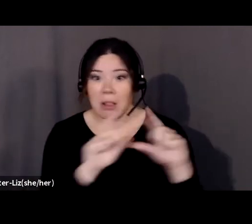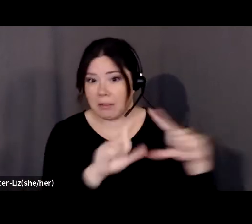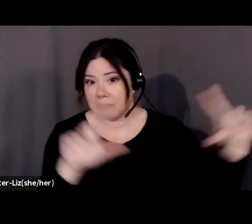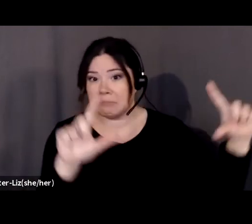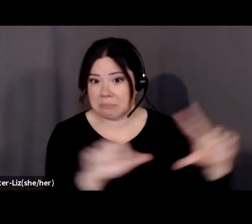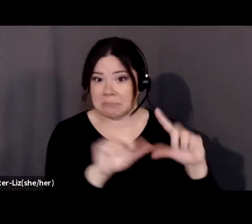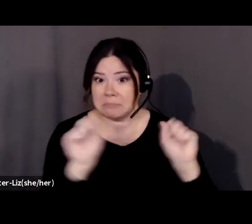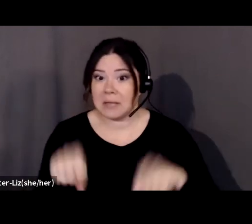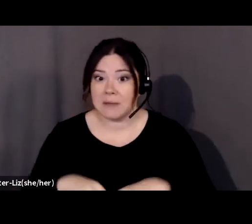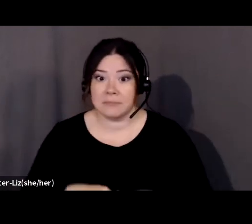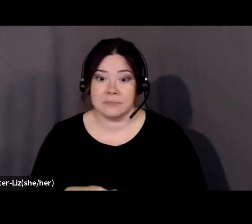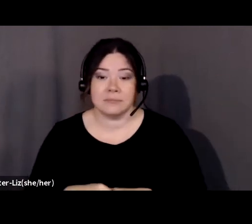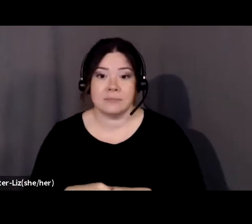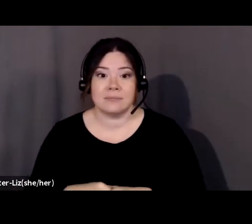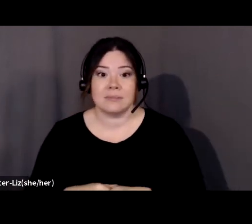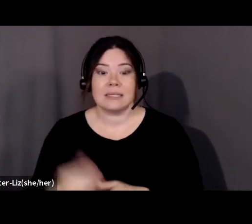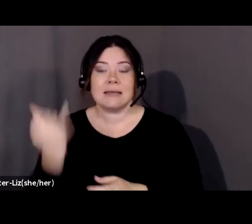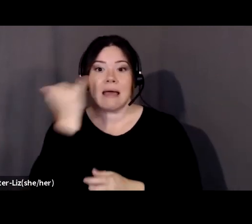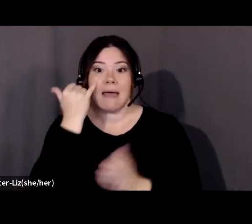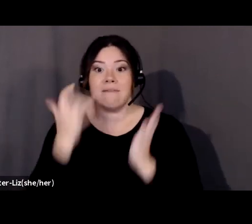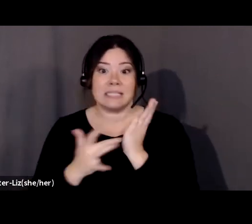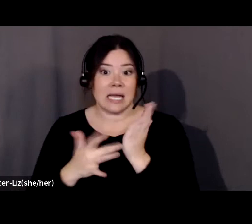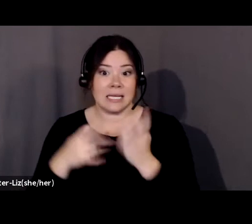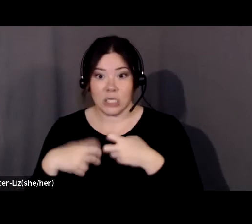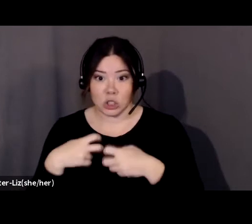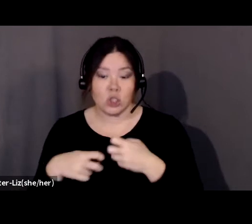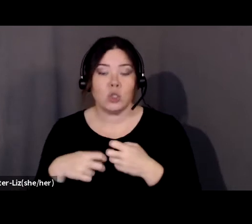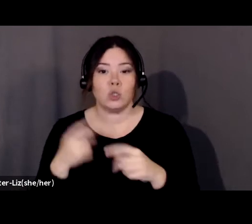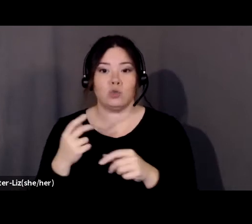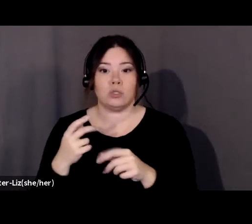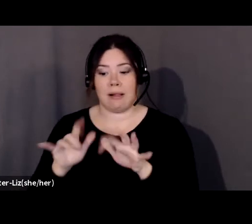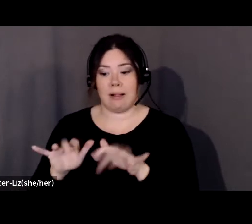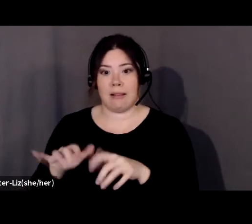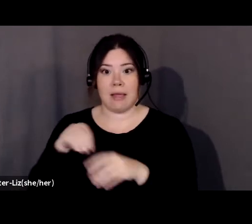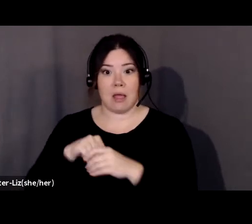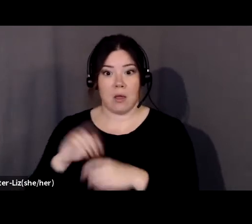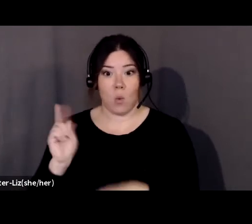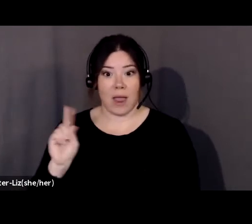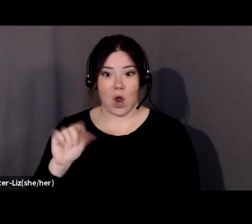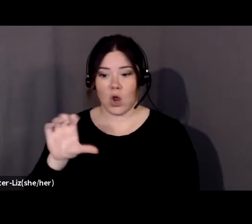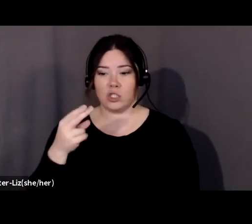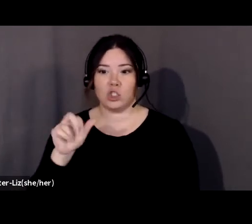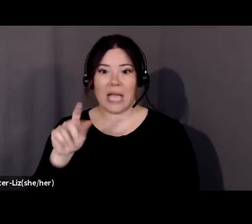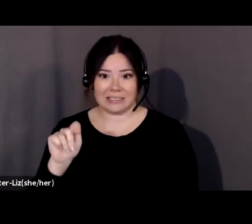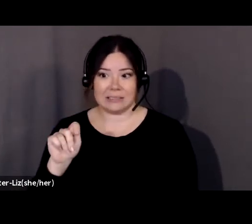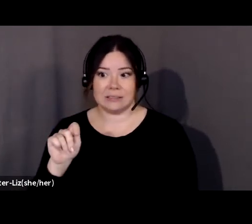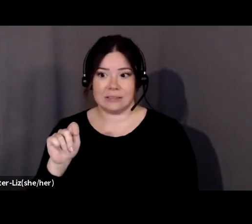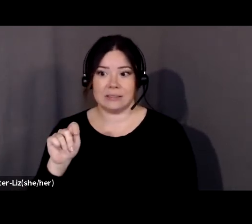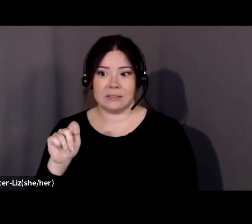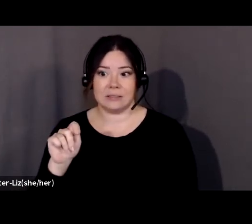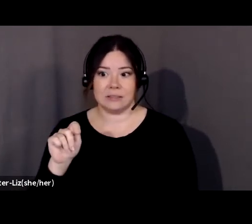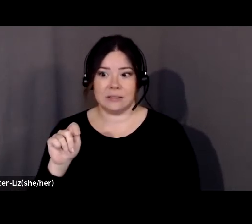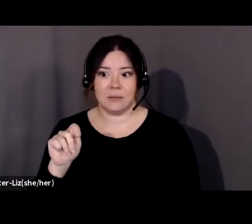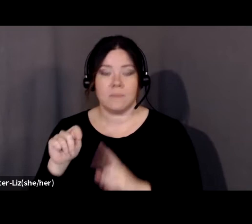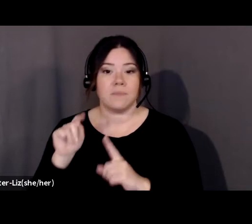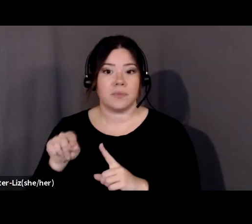If you happen to have any technical issues, please use the chat feature for assistance. There should be what looks like a